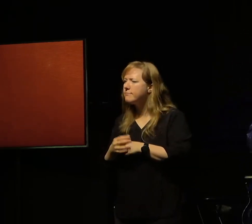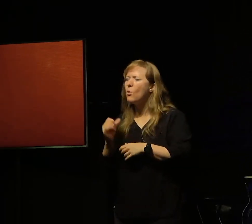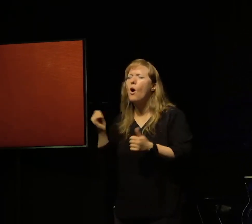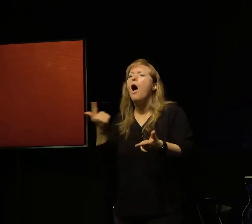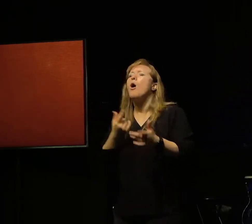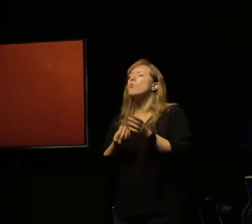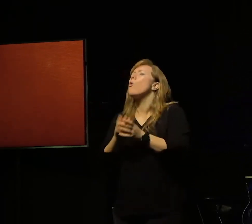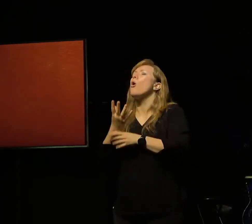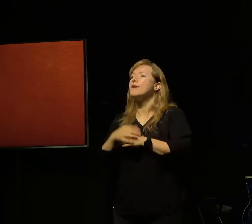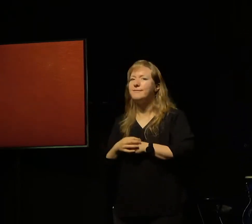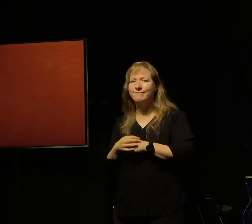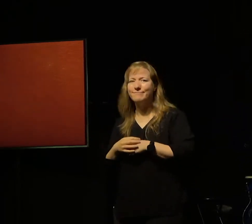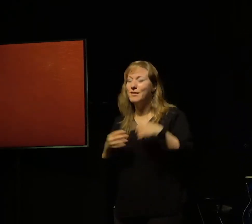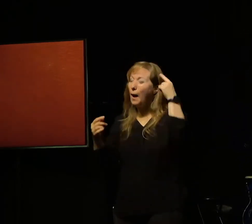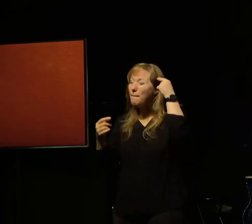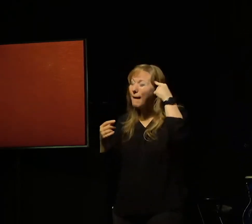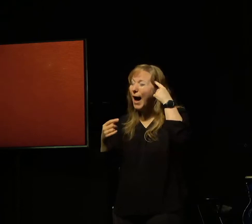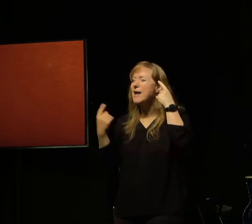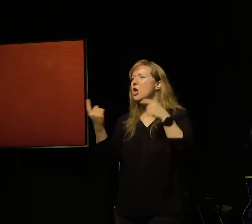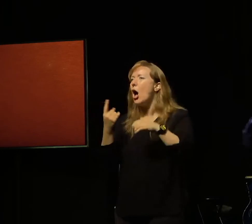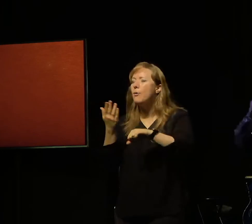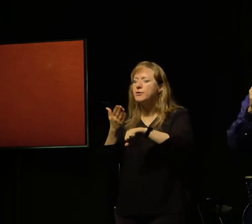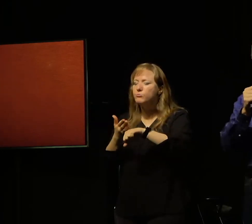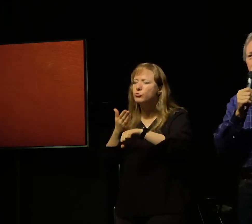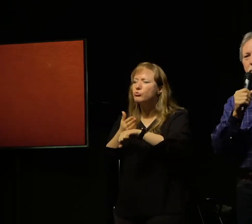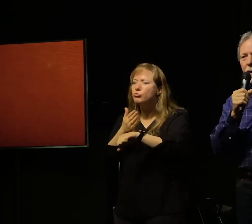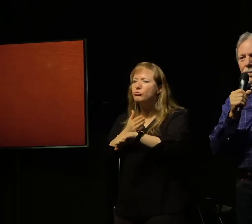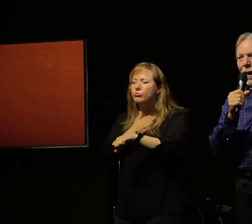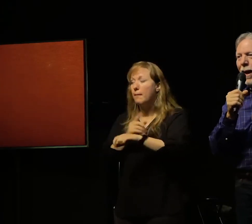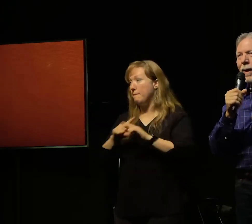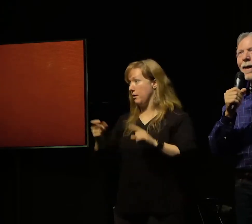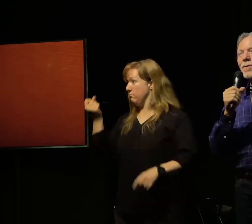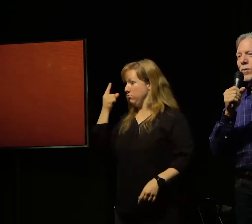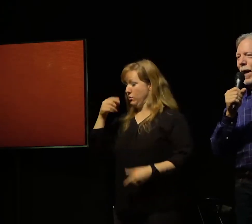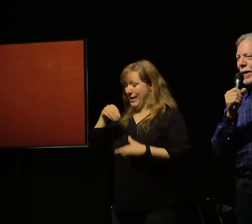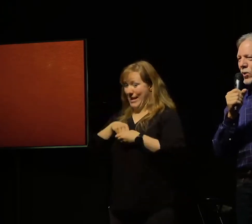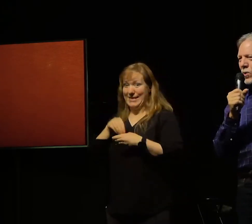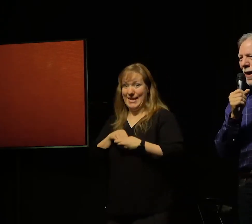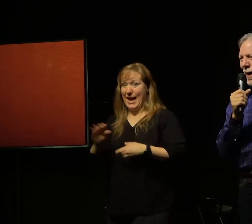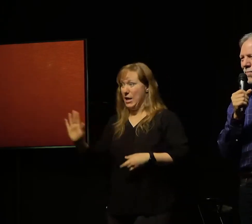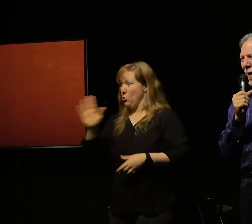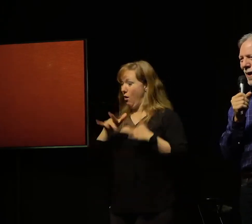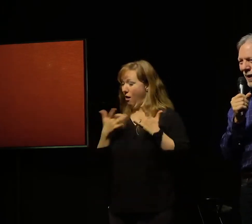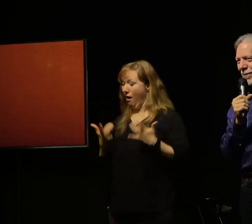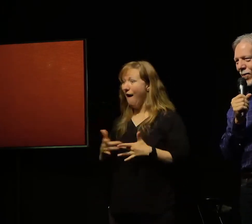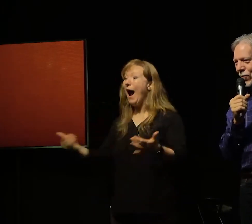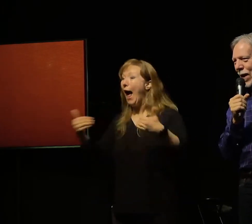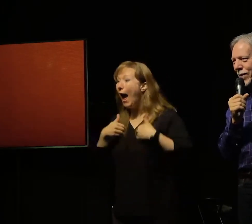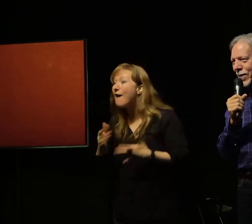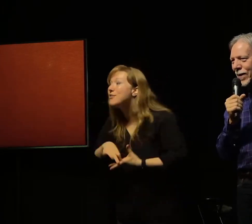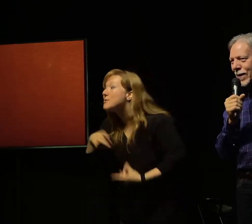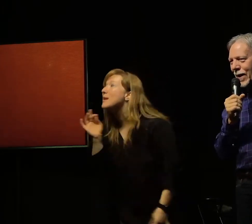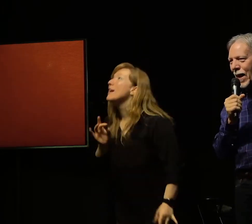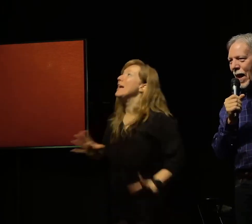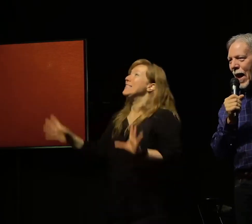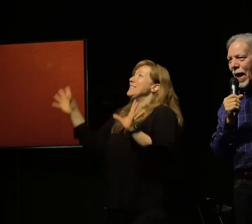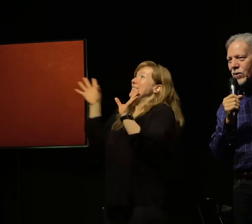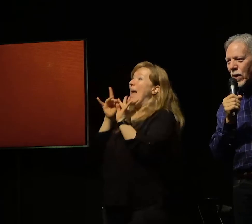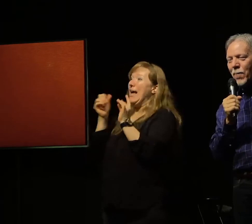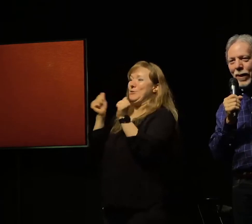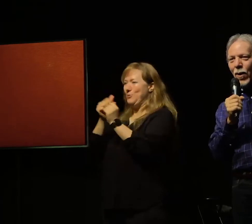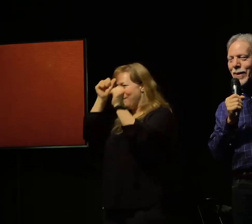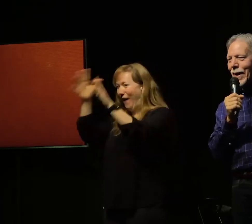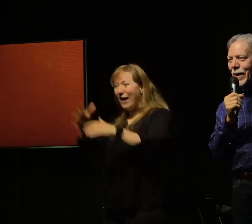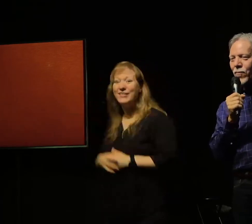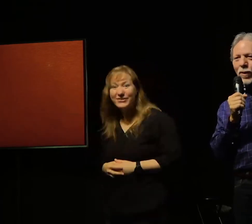This part is learning. But this part, the spirit man, is attached just like that magnet to the Father. And it's